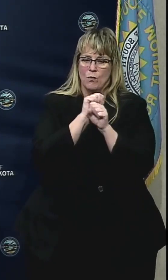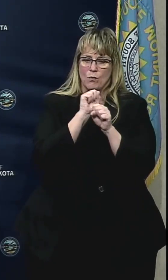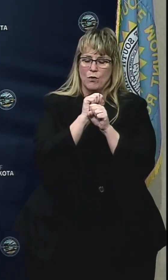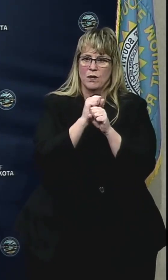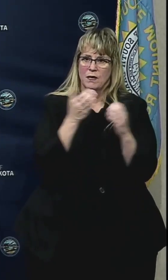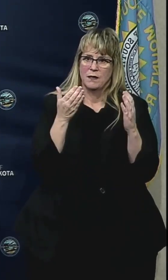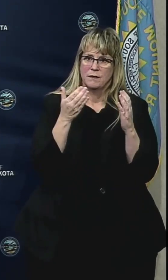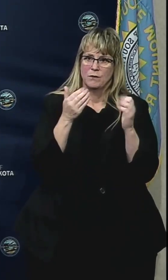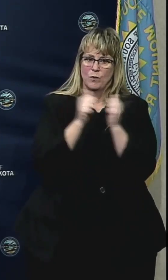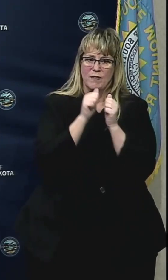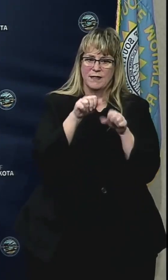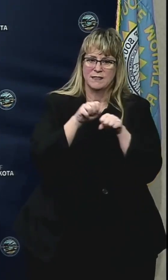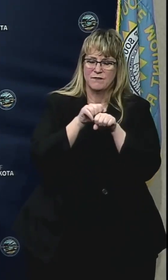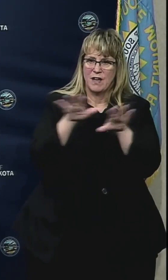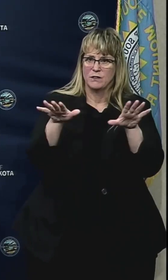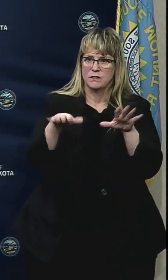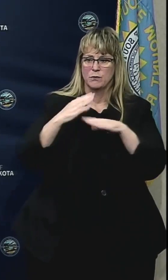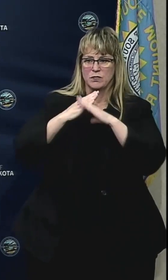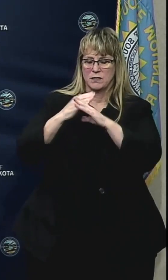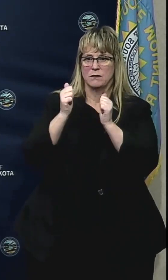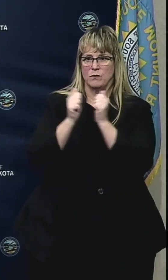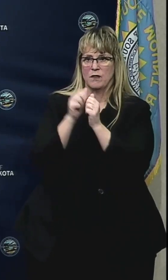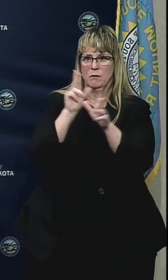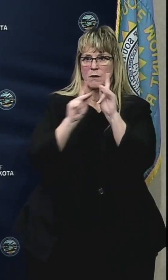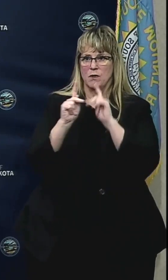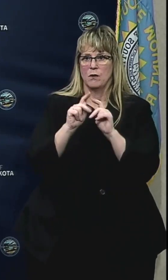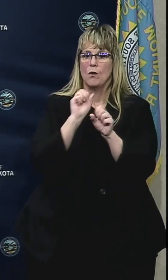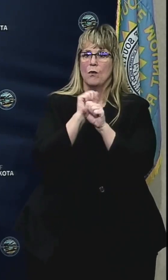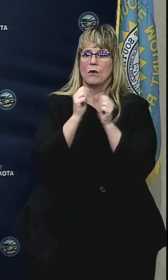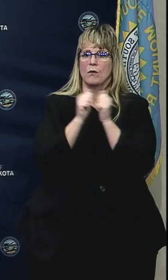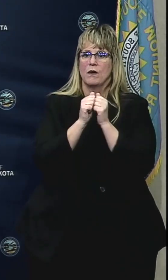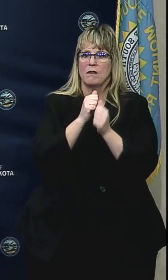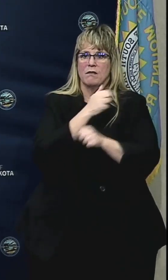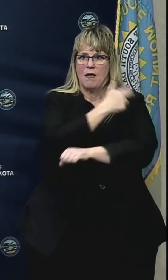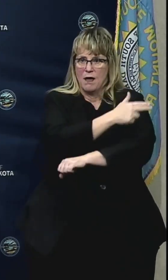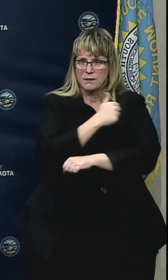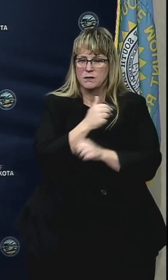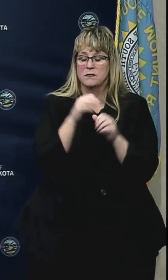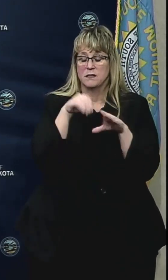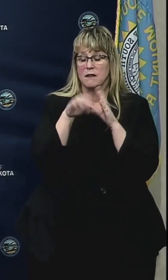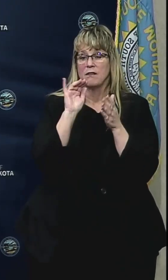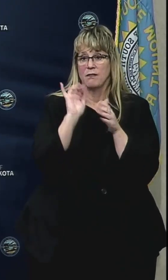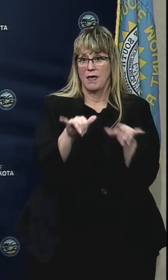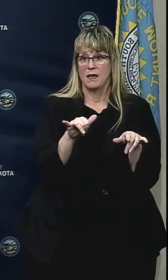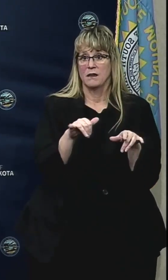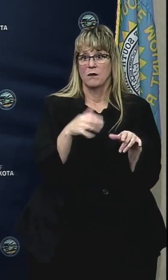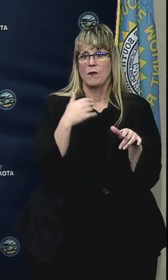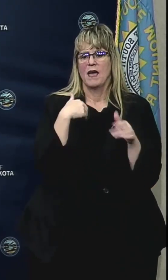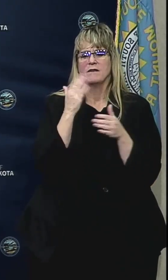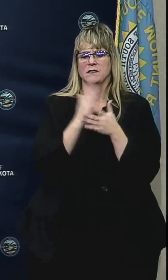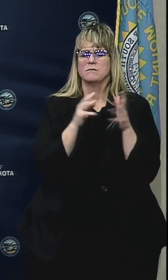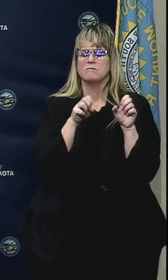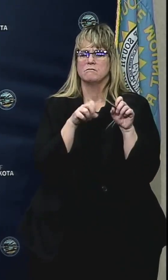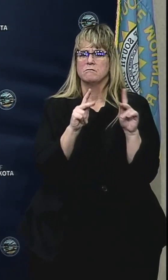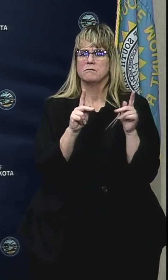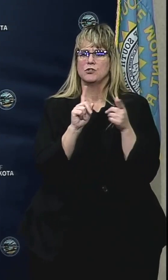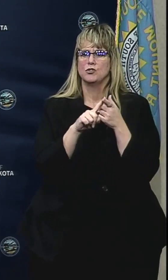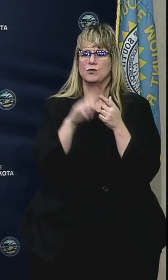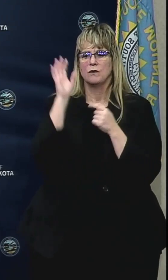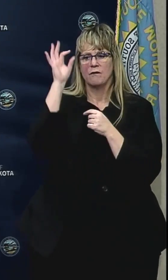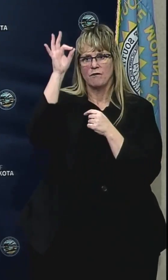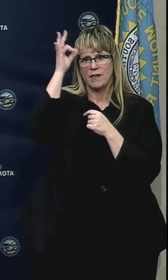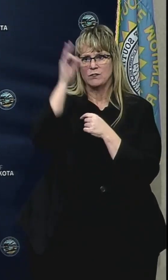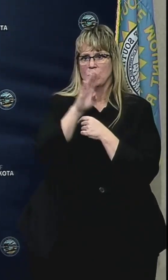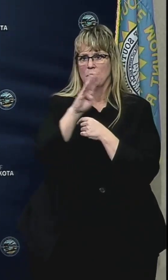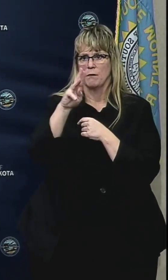protecting people, and we'll be partnering with our healthcare systems in that. And we do have some opportunities through federal